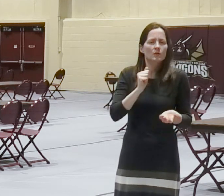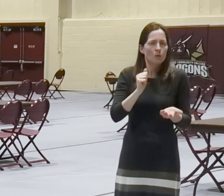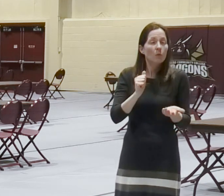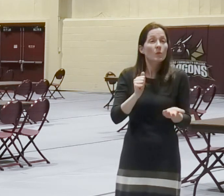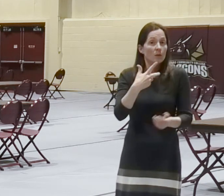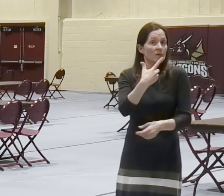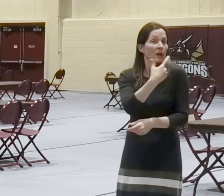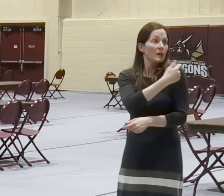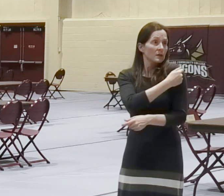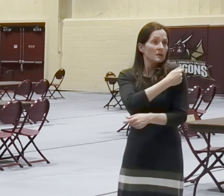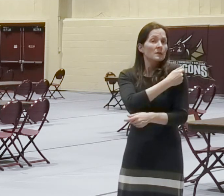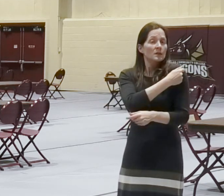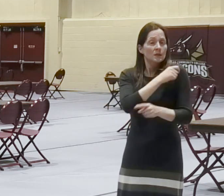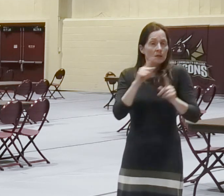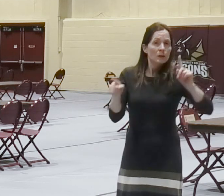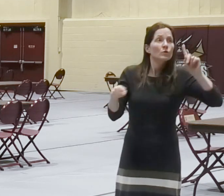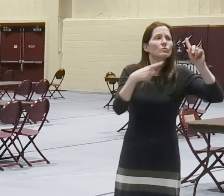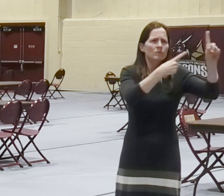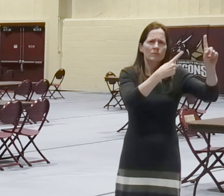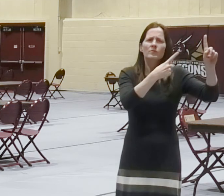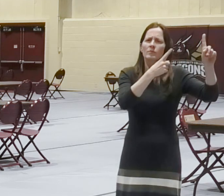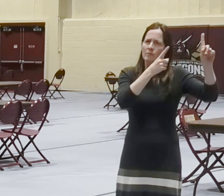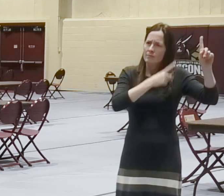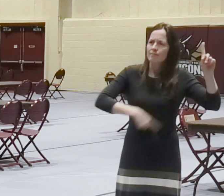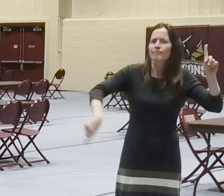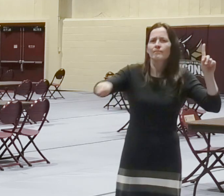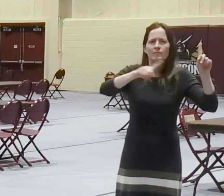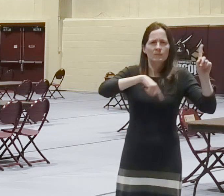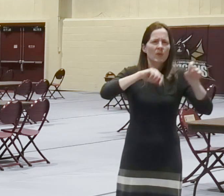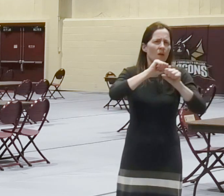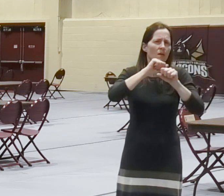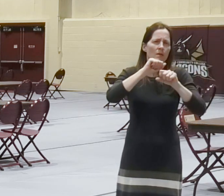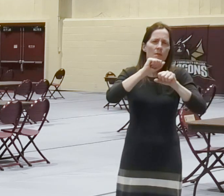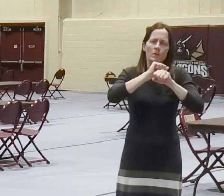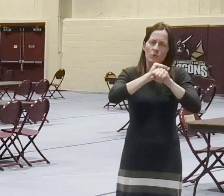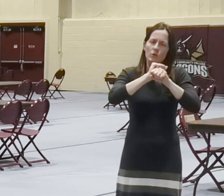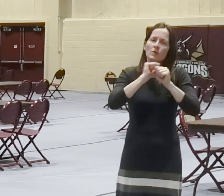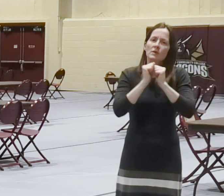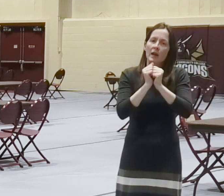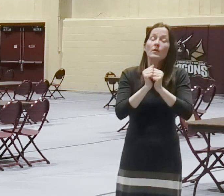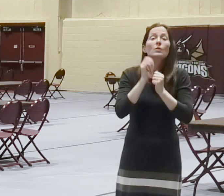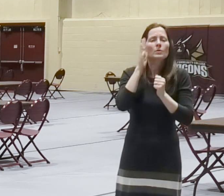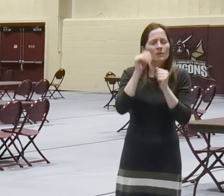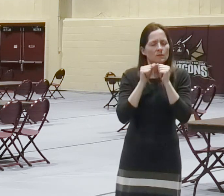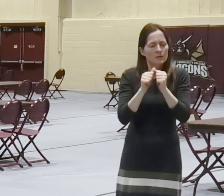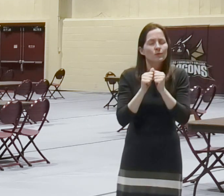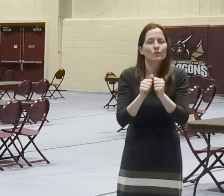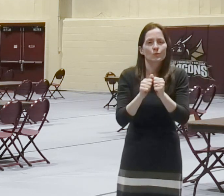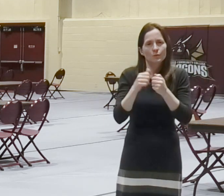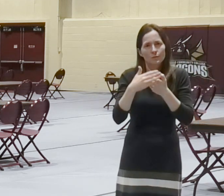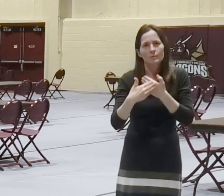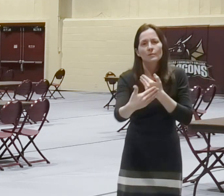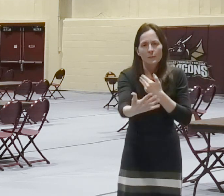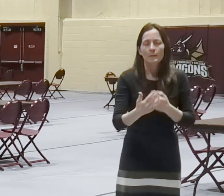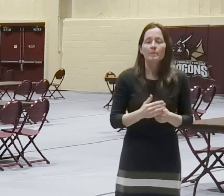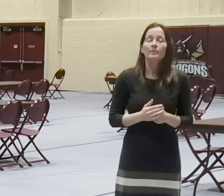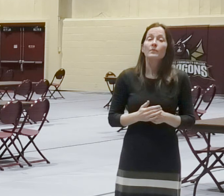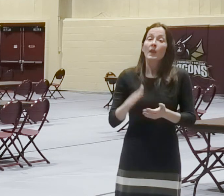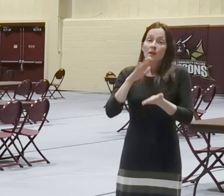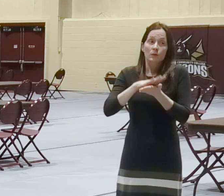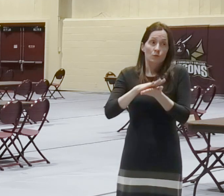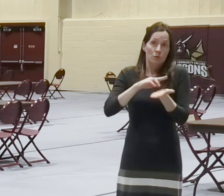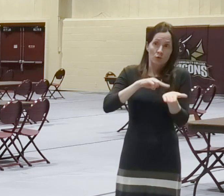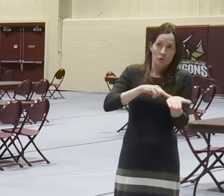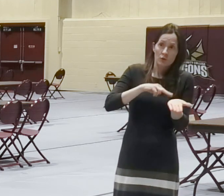between the school system and health department that will continue in the days and weeks ahead. Our school nurses